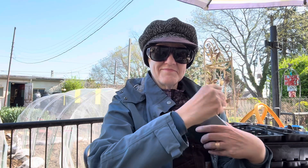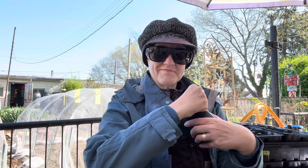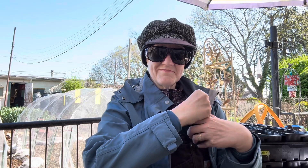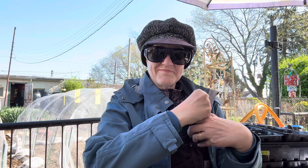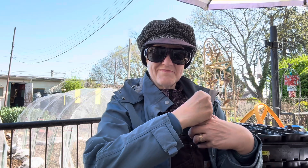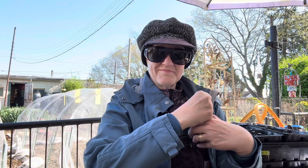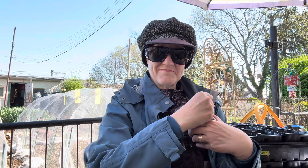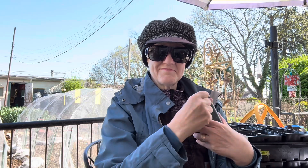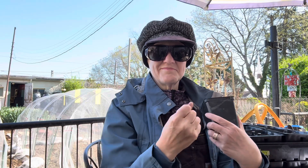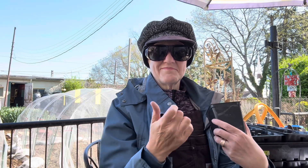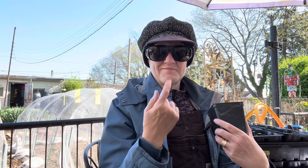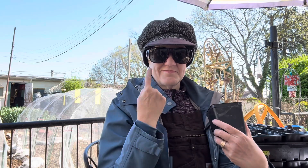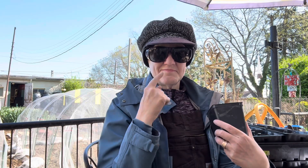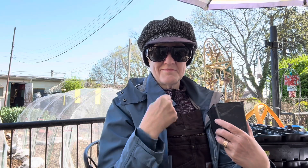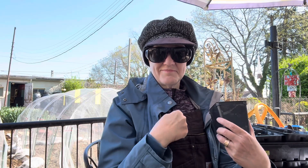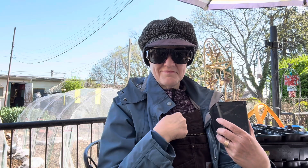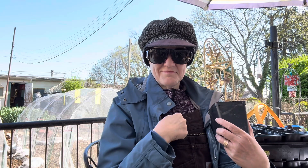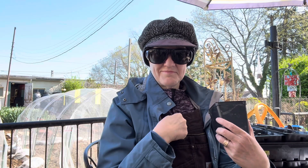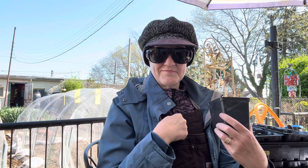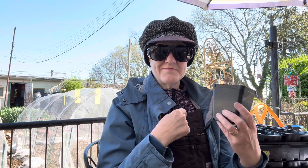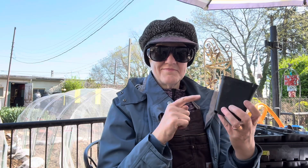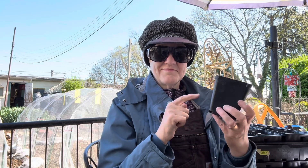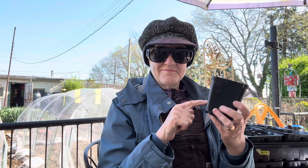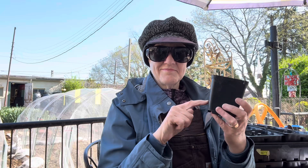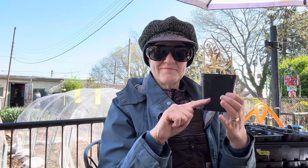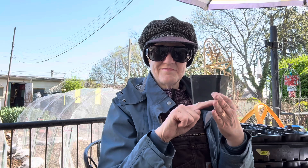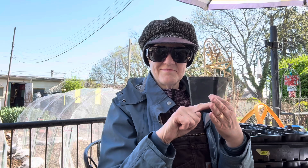plant them along the fence, and that would be really hard to protect with a low tunnel.